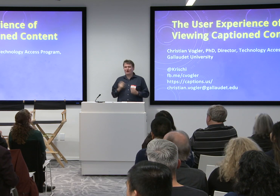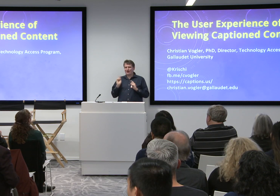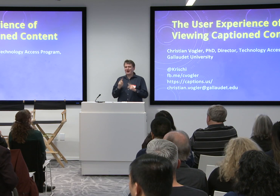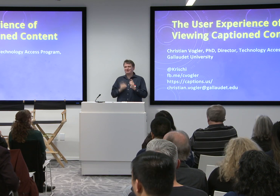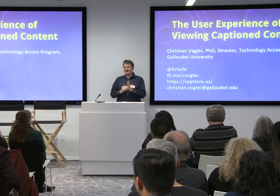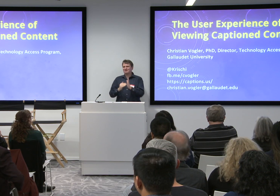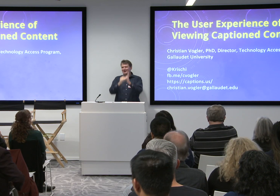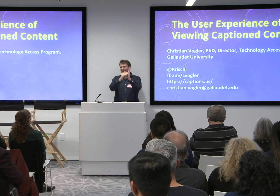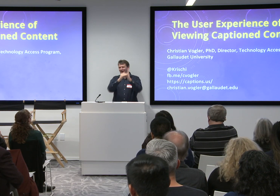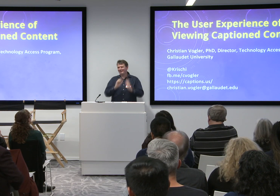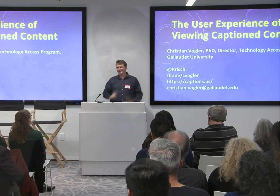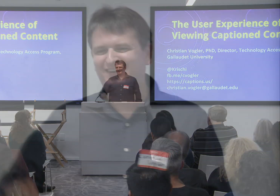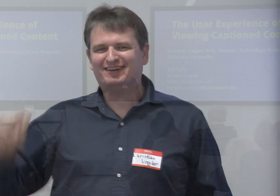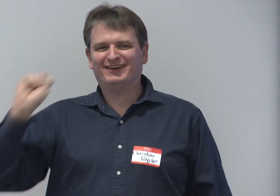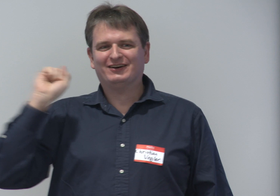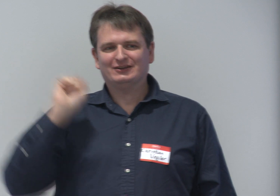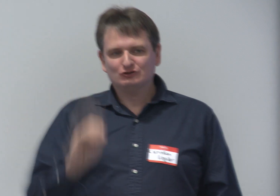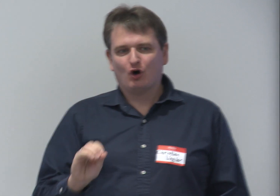this campus, I've come here quite frequently.